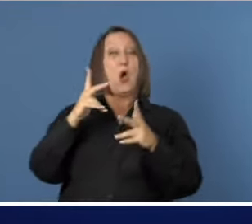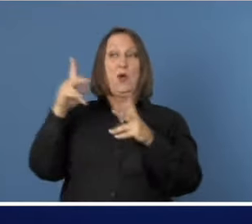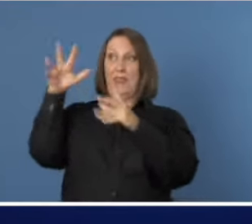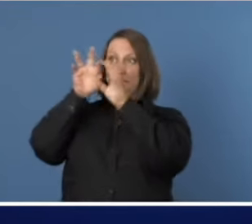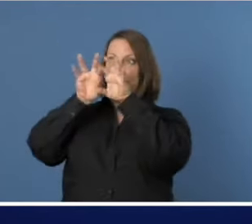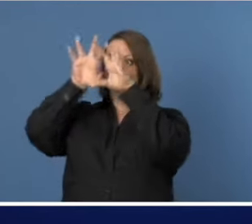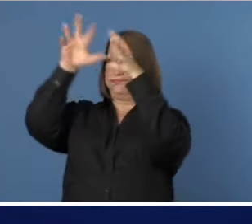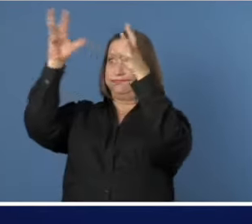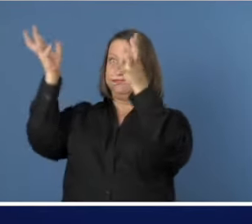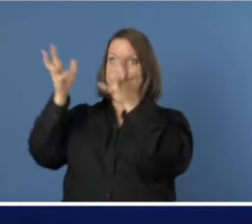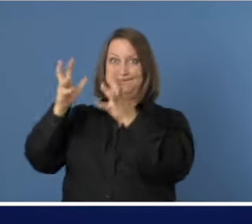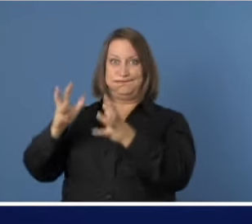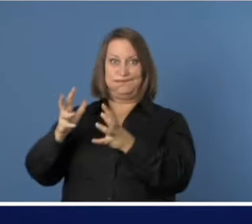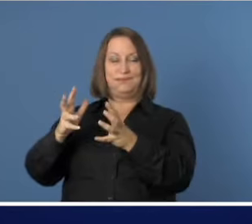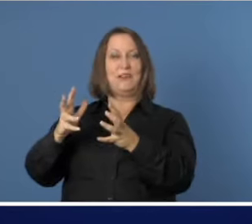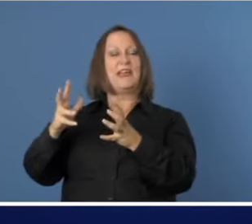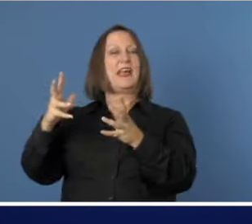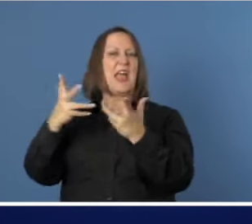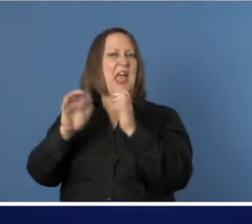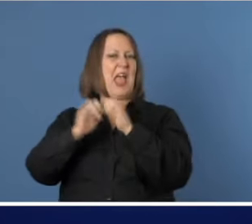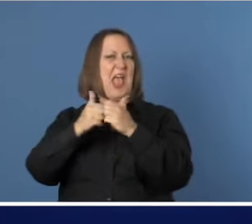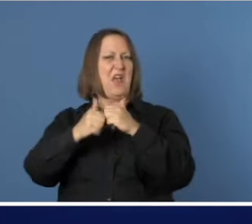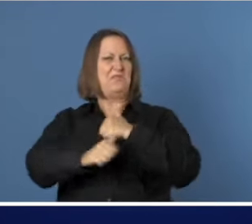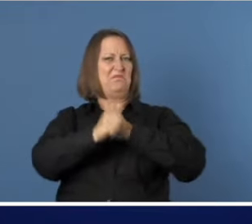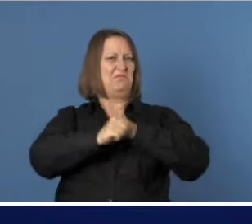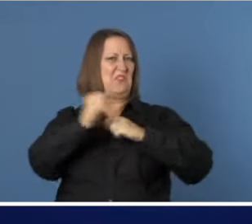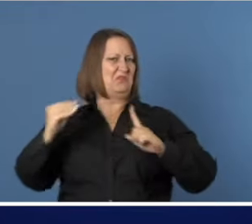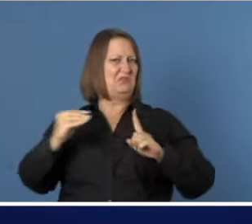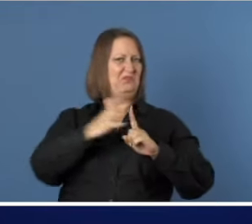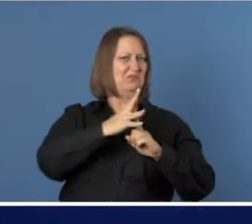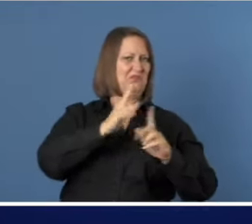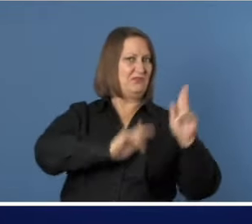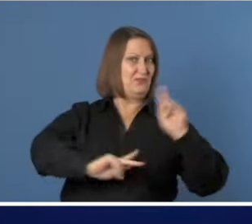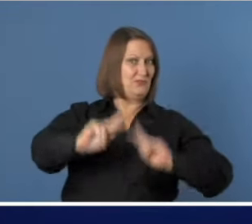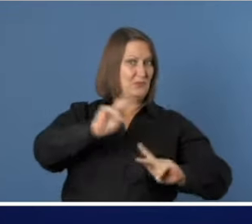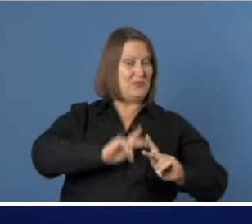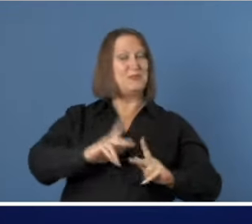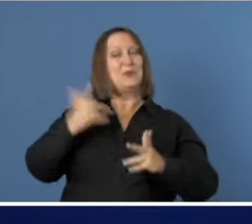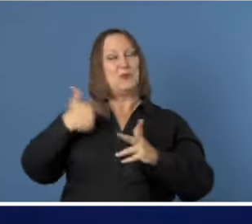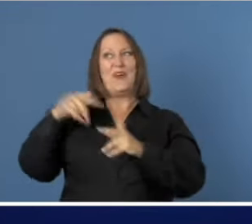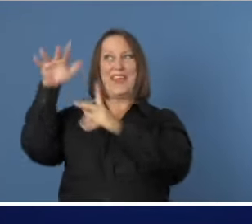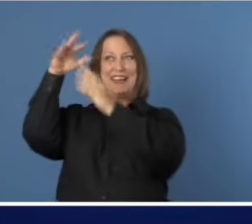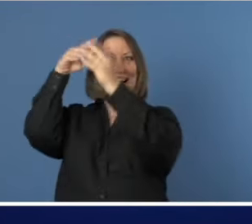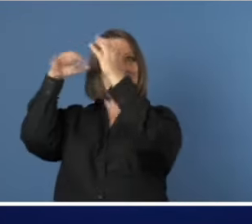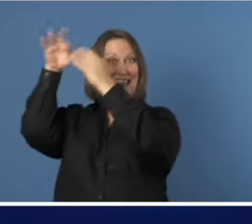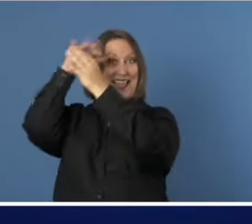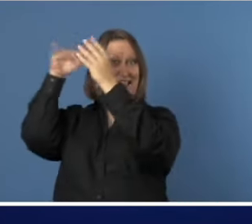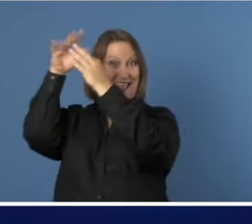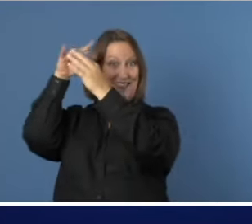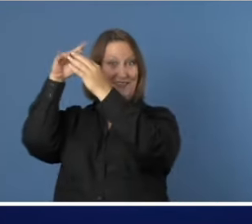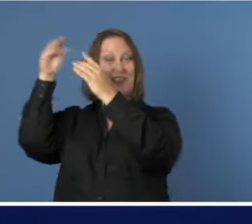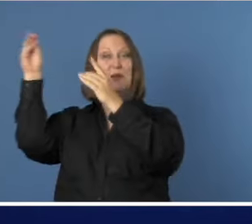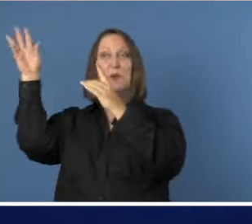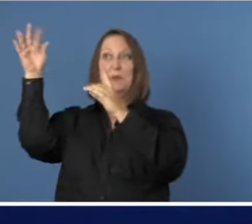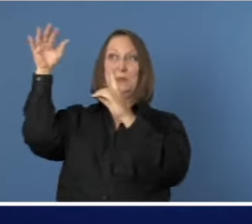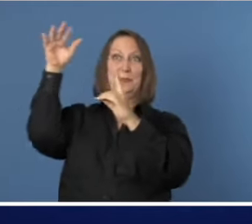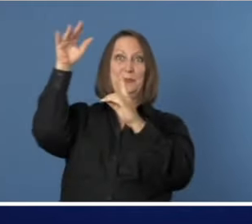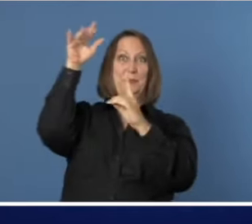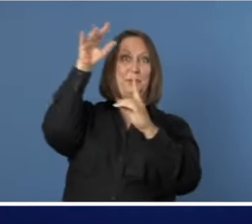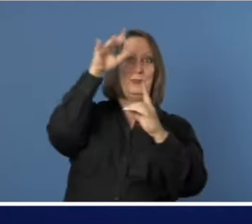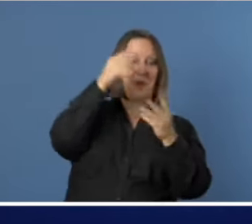The major hazard to people in the vicinity of the plume are radiation exposure to the body from the cloud